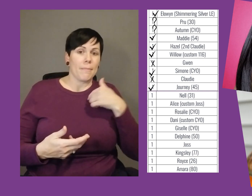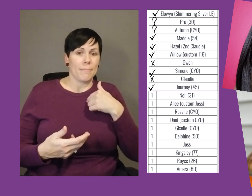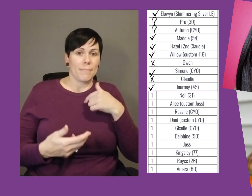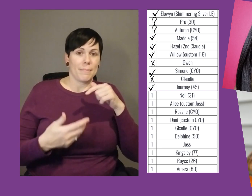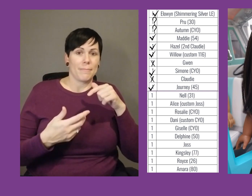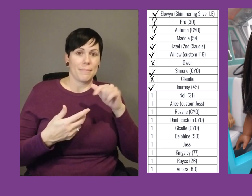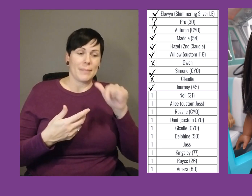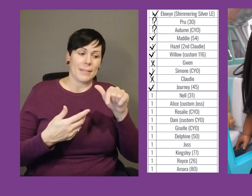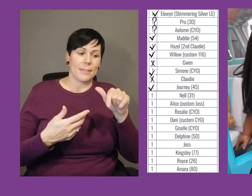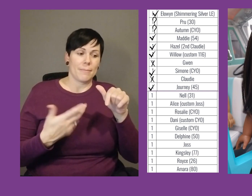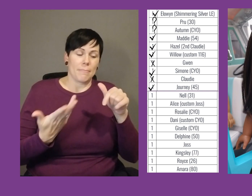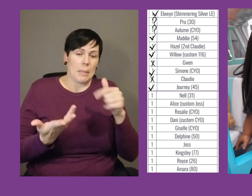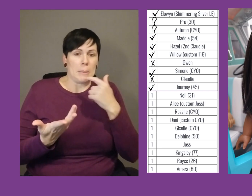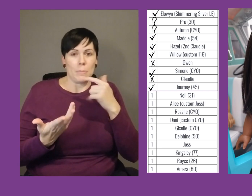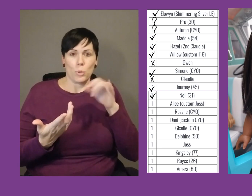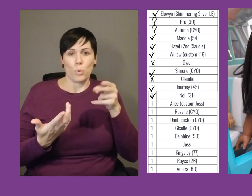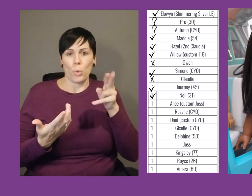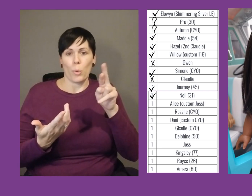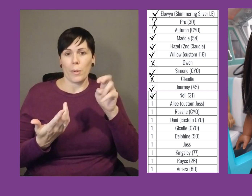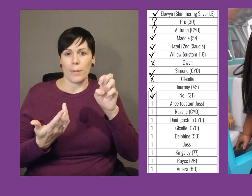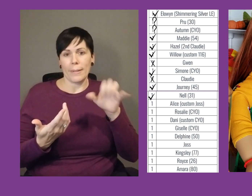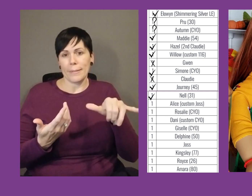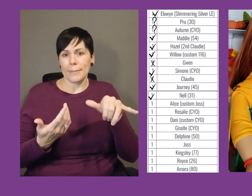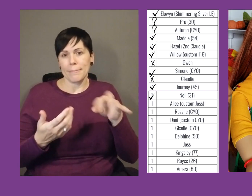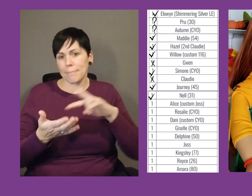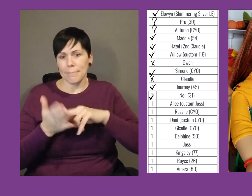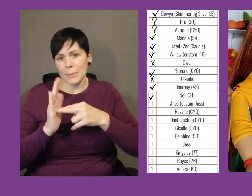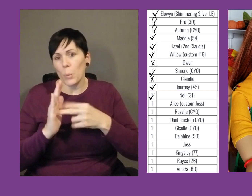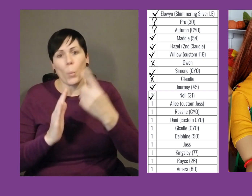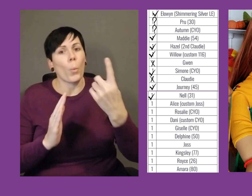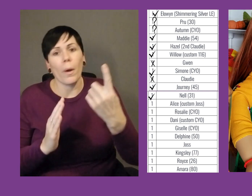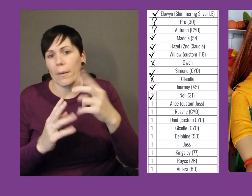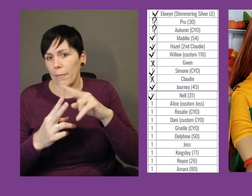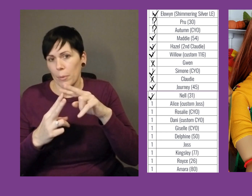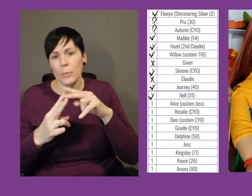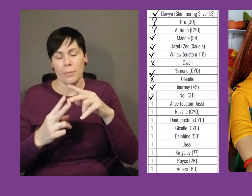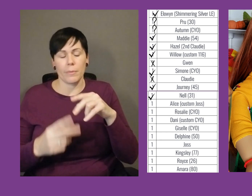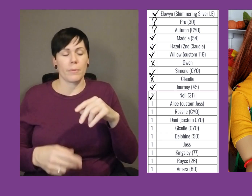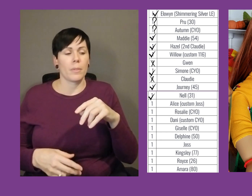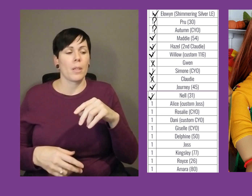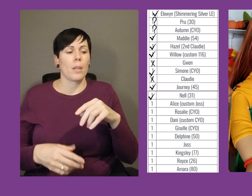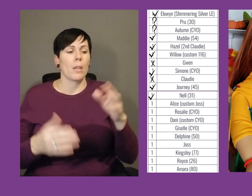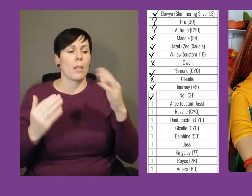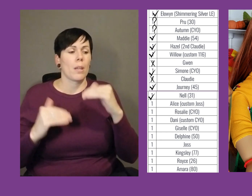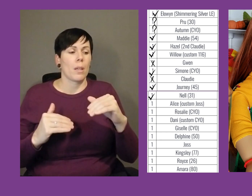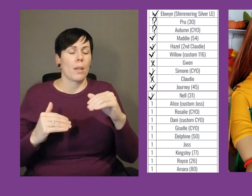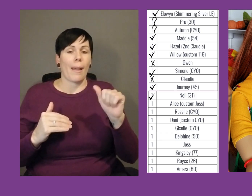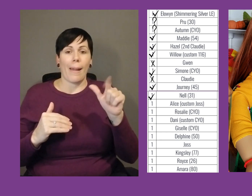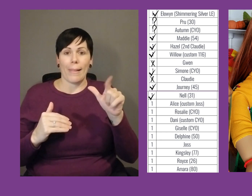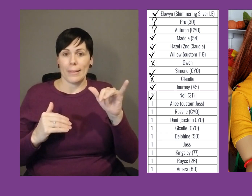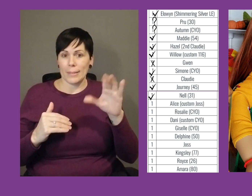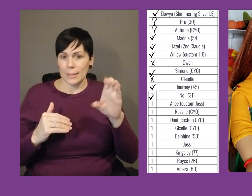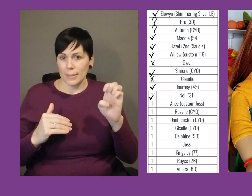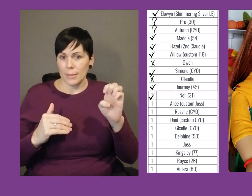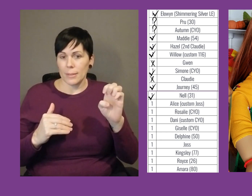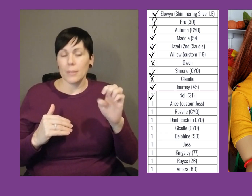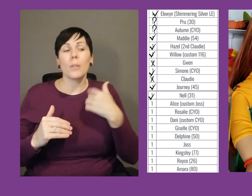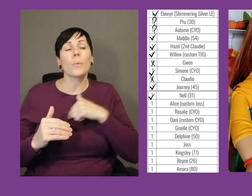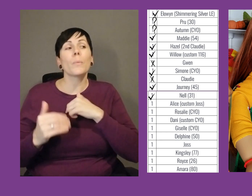be on the list. Nell, yes. Alice, so we have two custom Joss dolls, Ingrid and